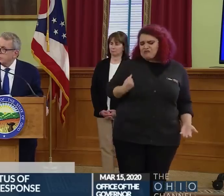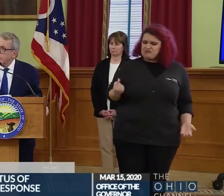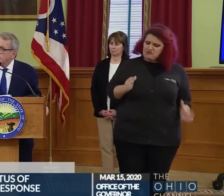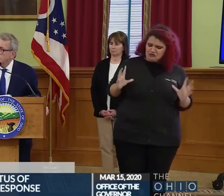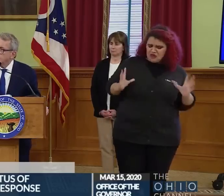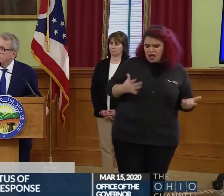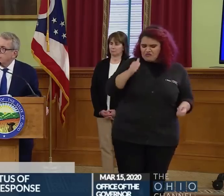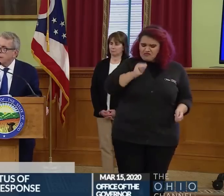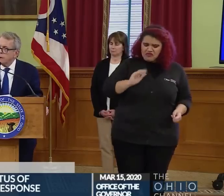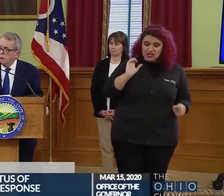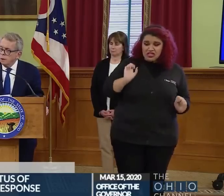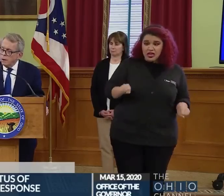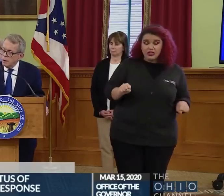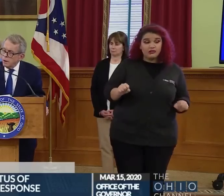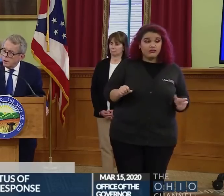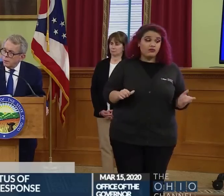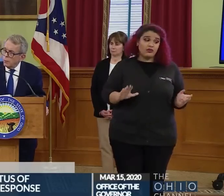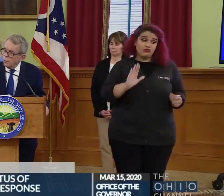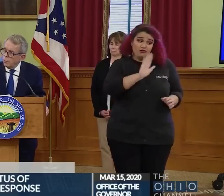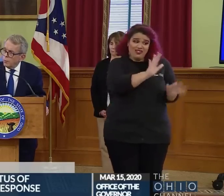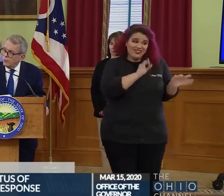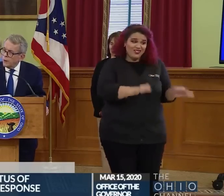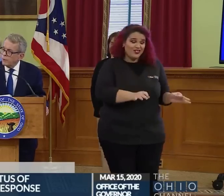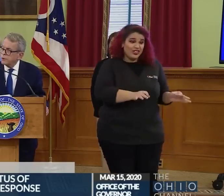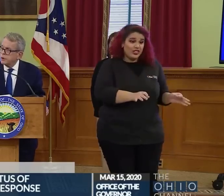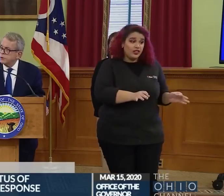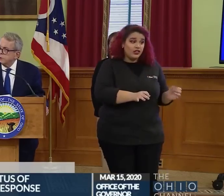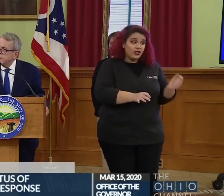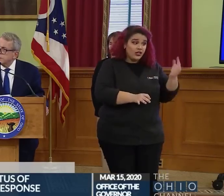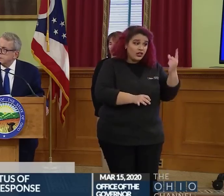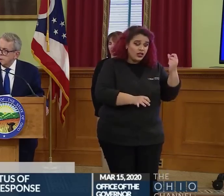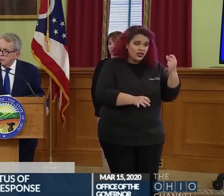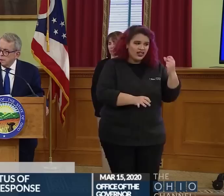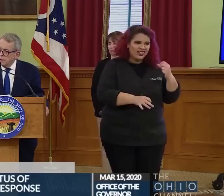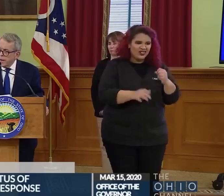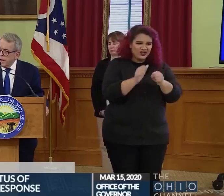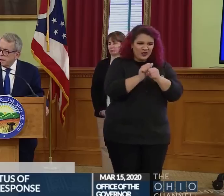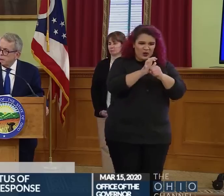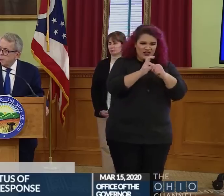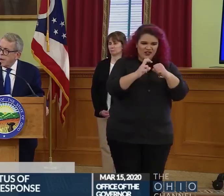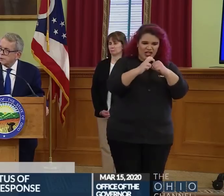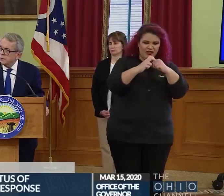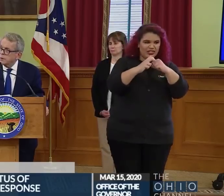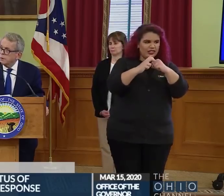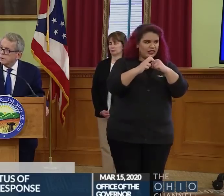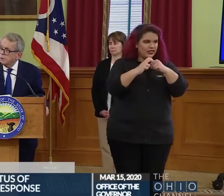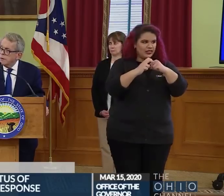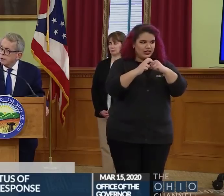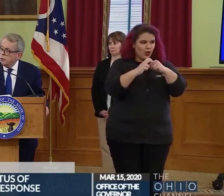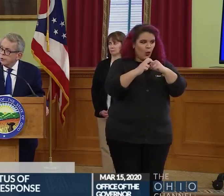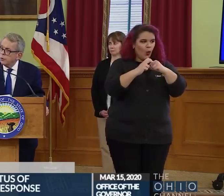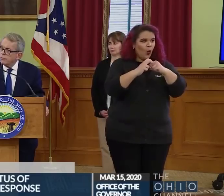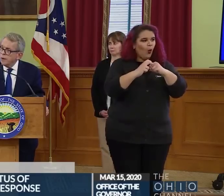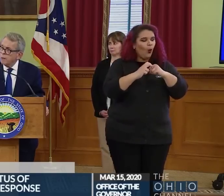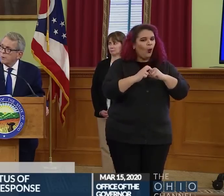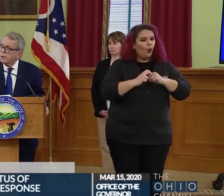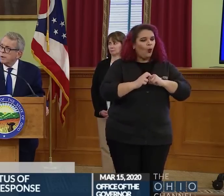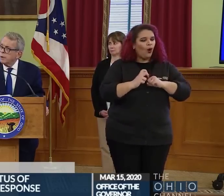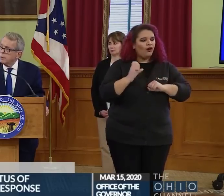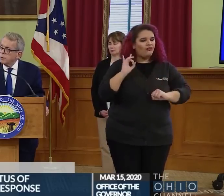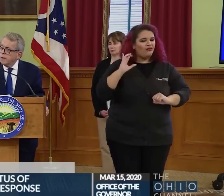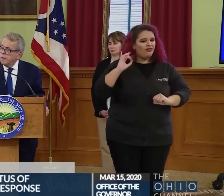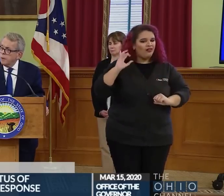your choice, but with a virus such as this, that impacts not only your